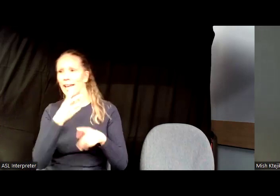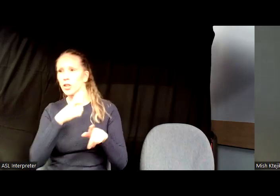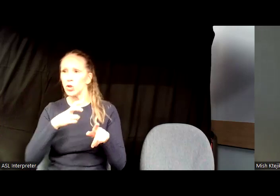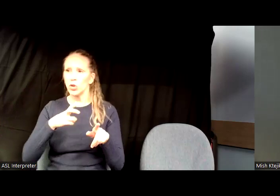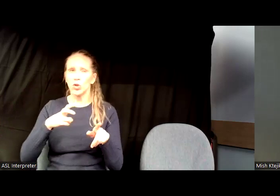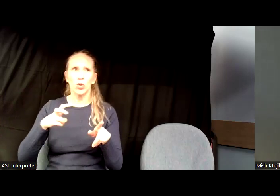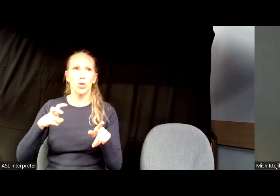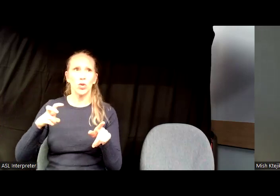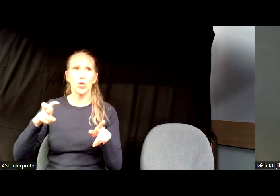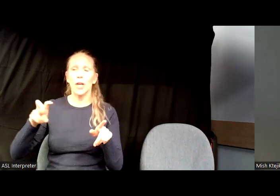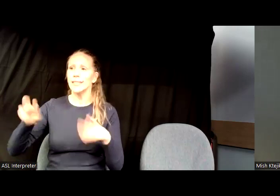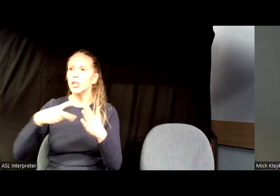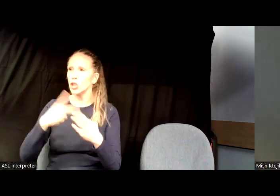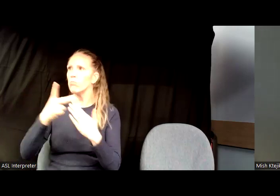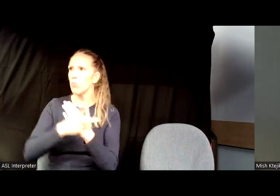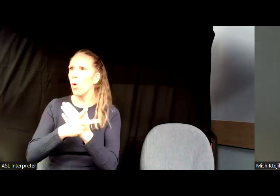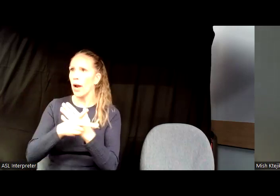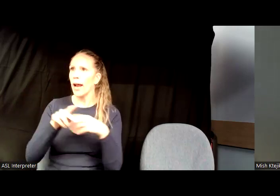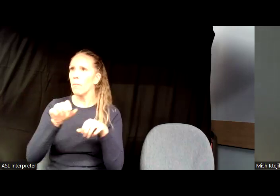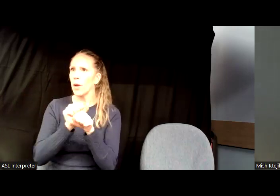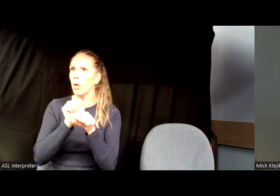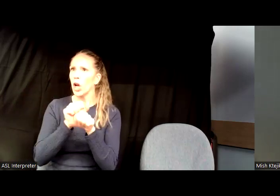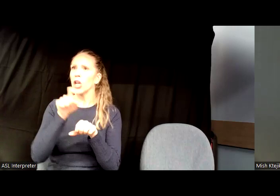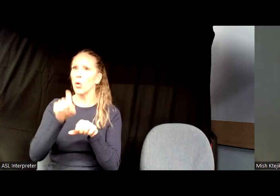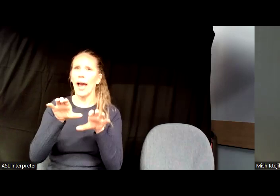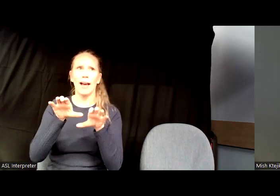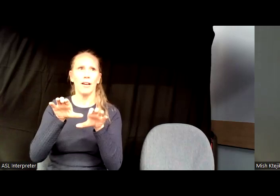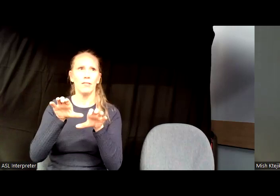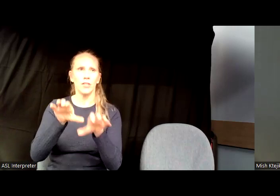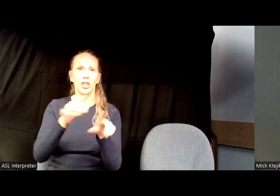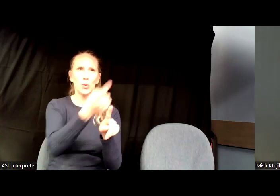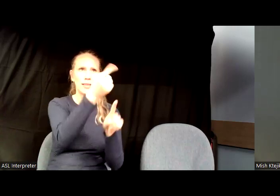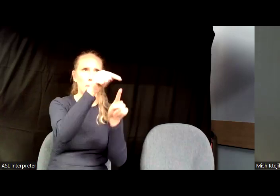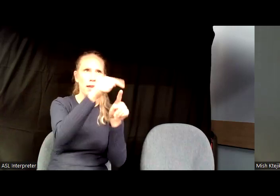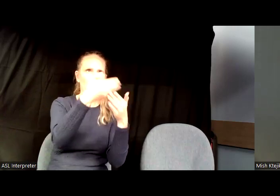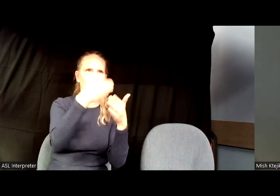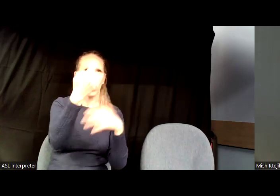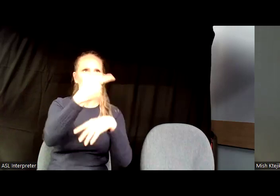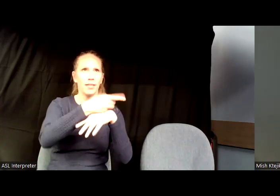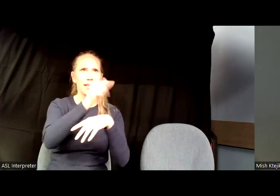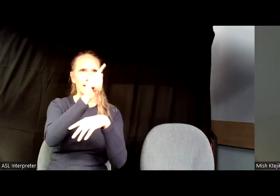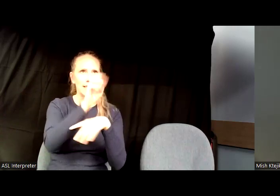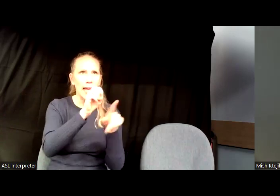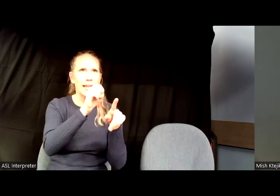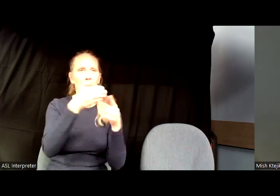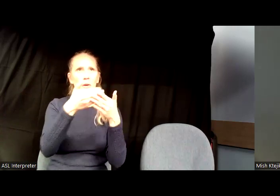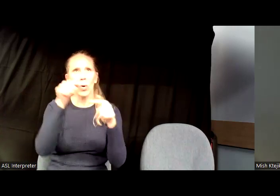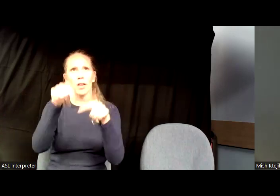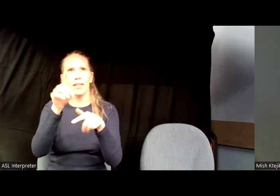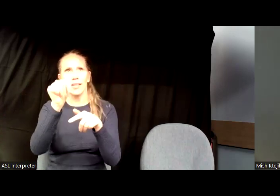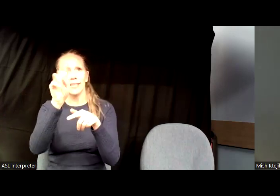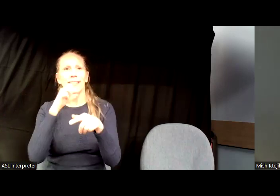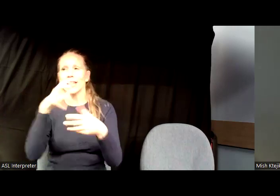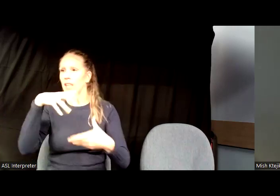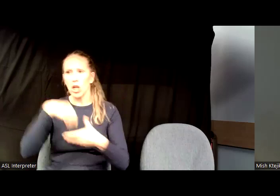transition program that they're doing where you have to do something before this date, something else before this date. That is not in